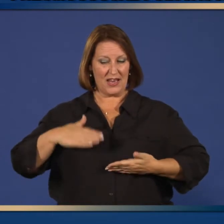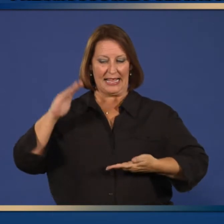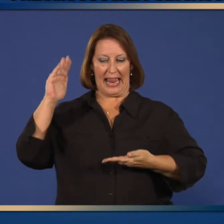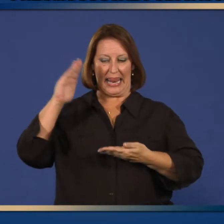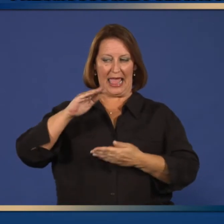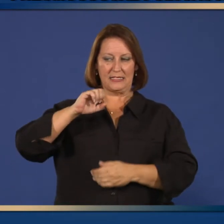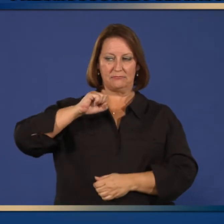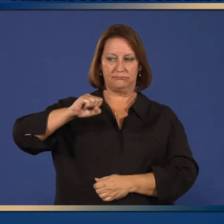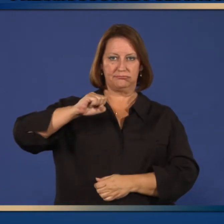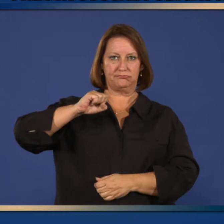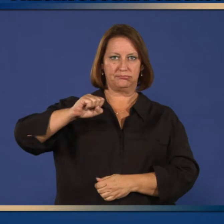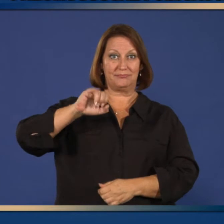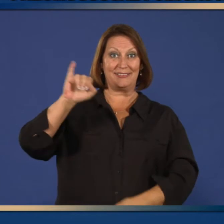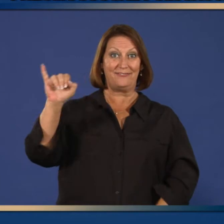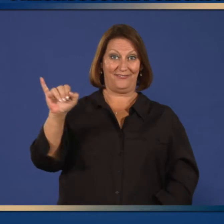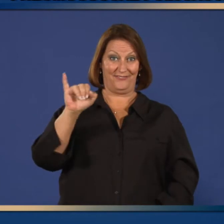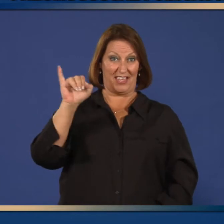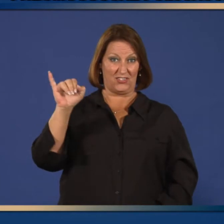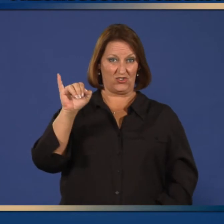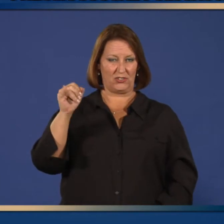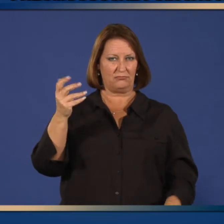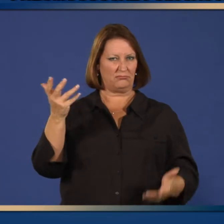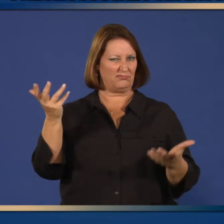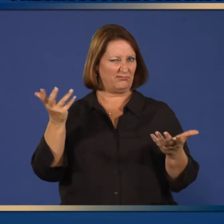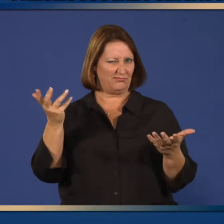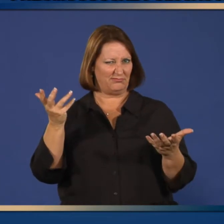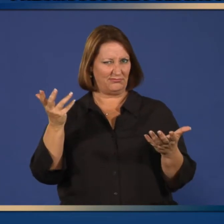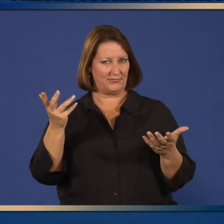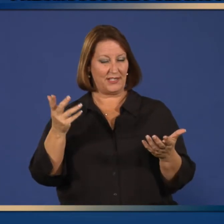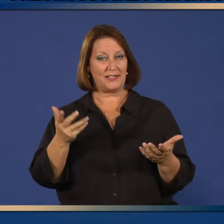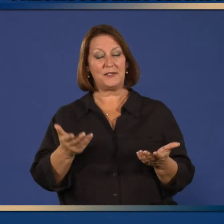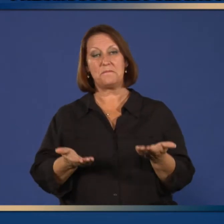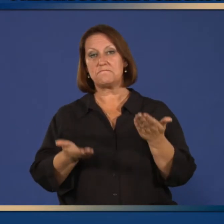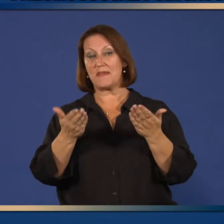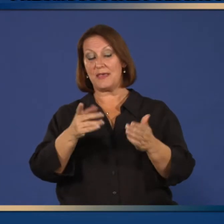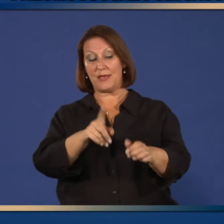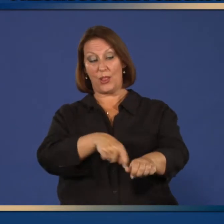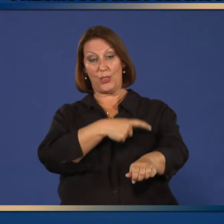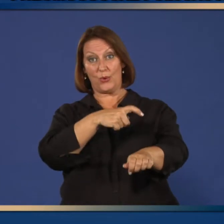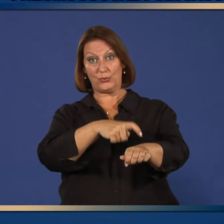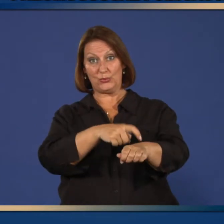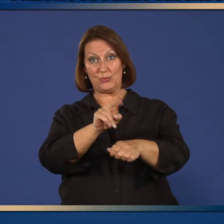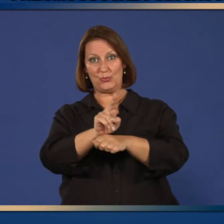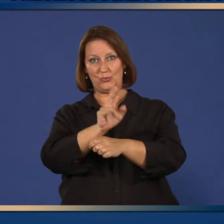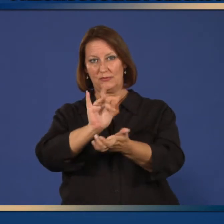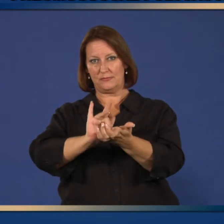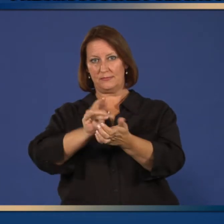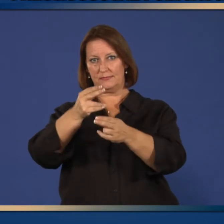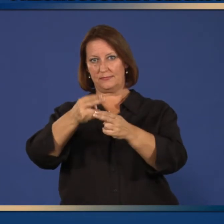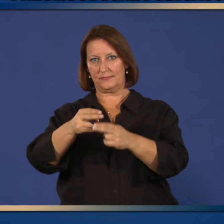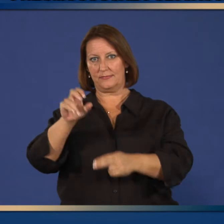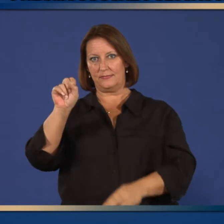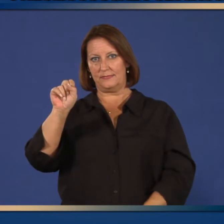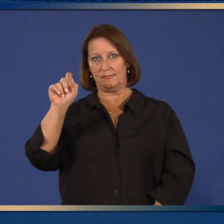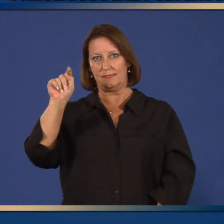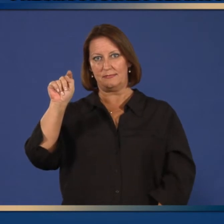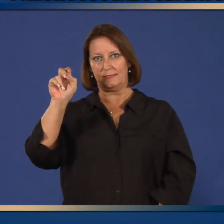body's resistance to infection, such as long-term steroids,